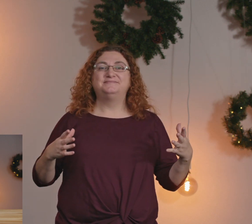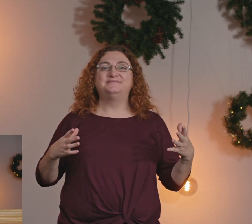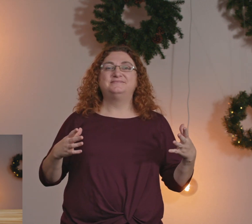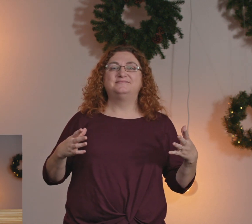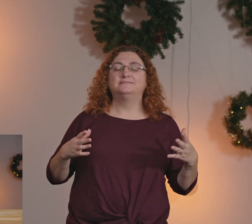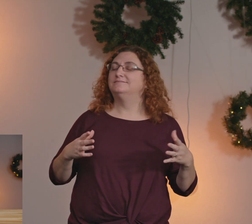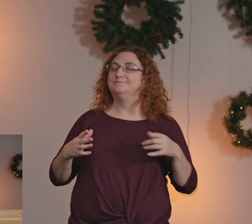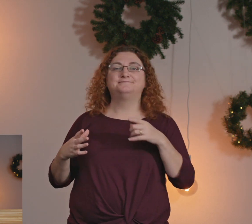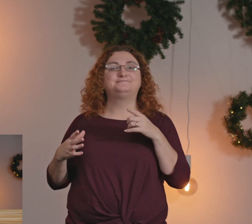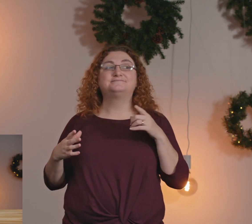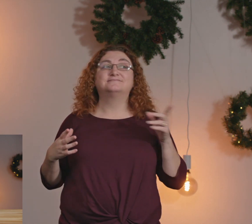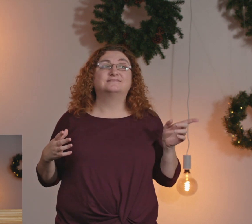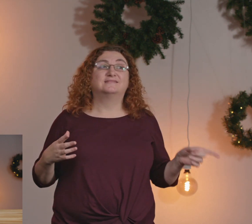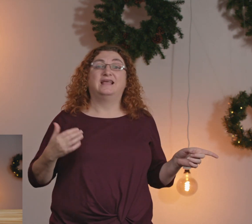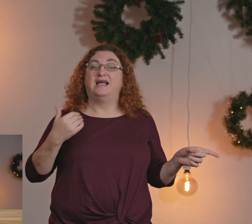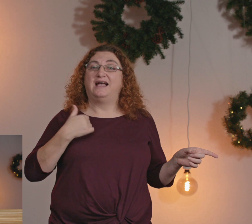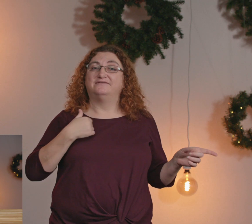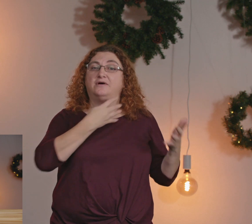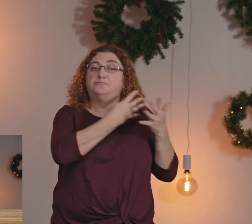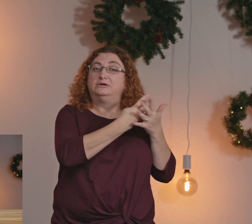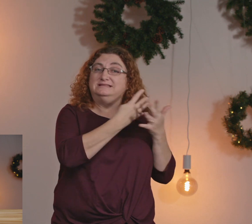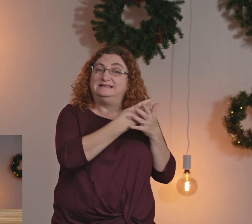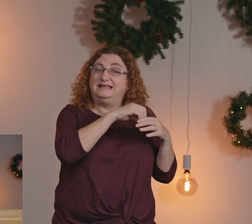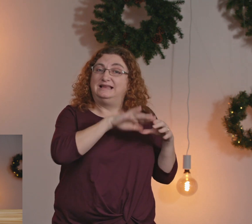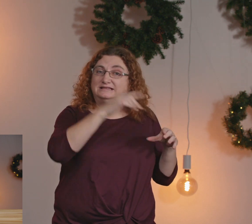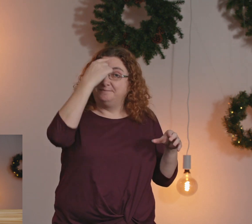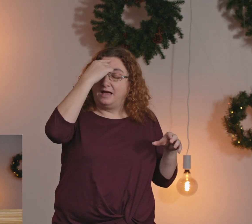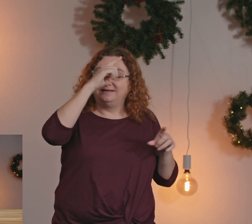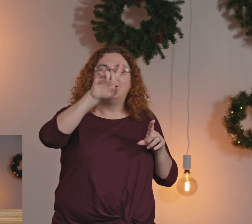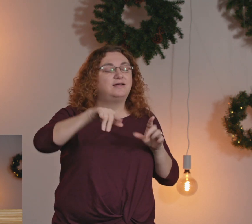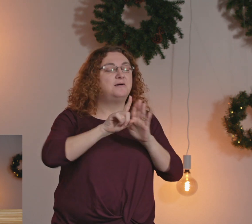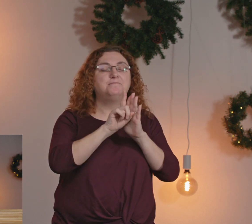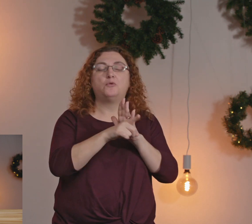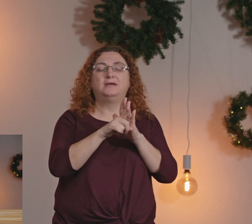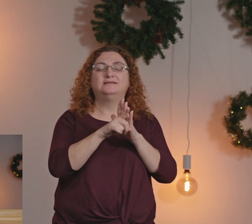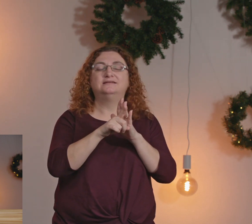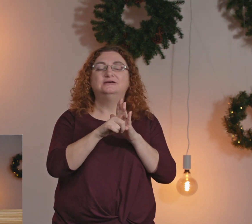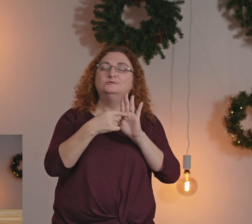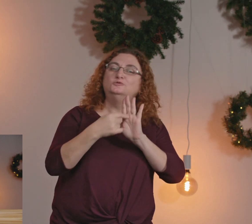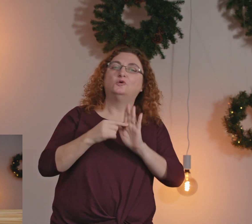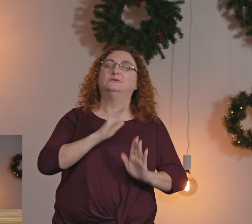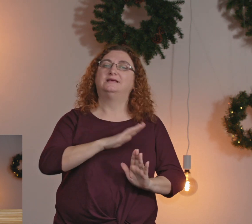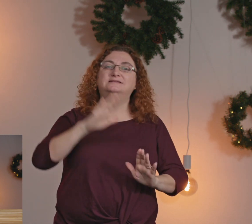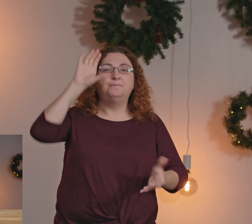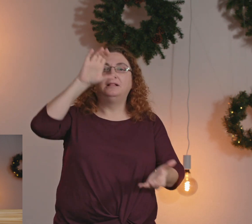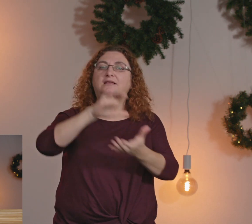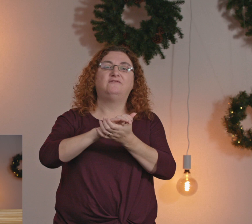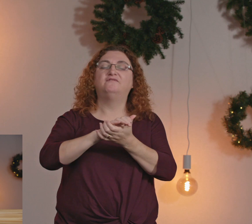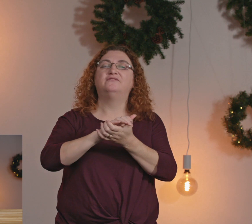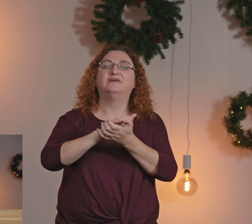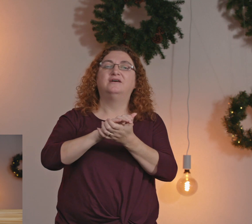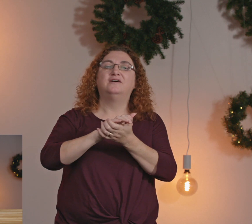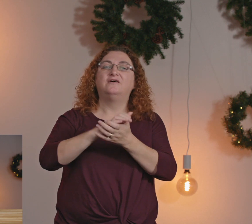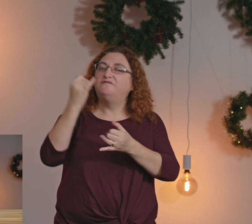into this difficult prison of his mind. And then the moment that he gets the chance, he expresses his belief and